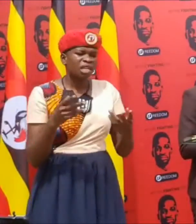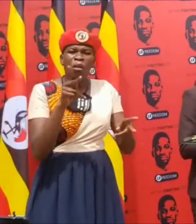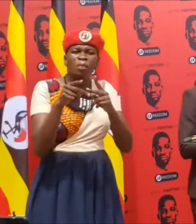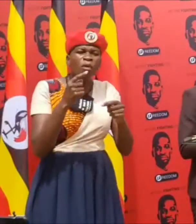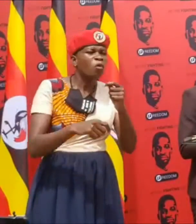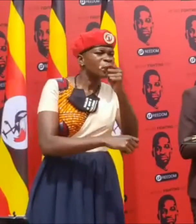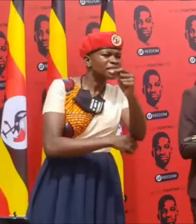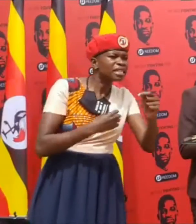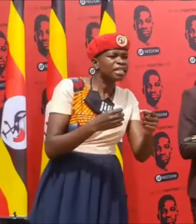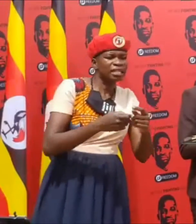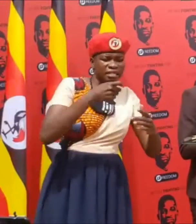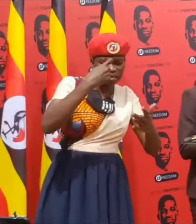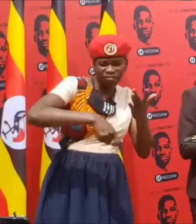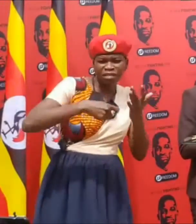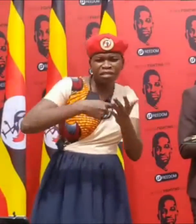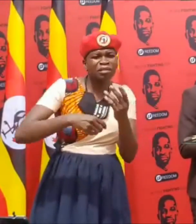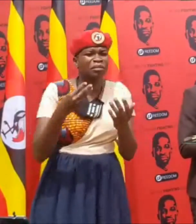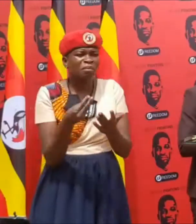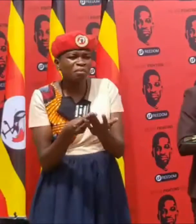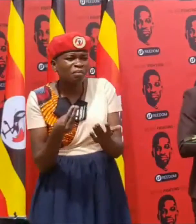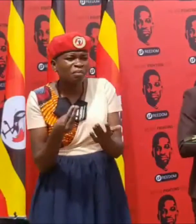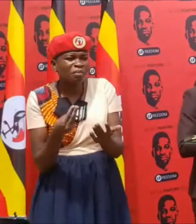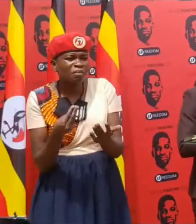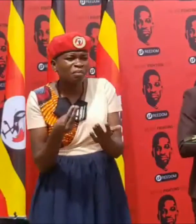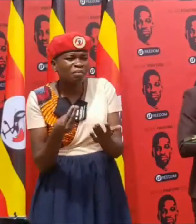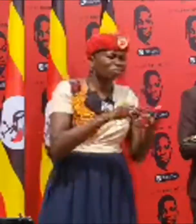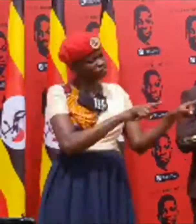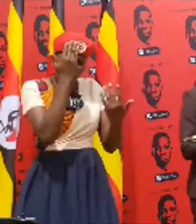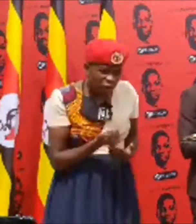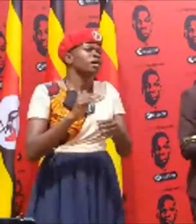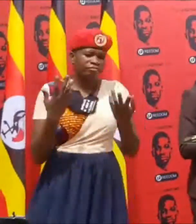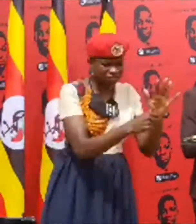who are stealing taxpayers' money. Go and arrest those people